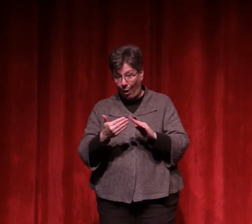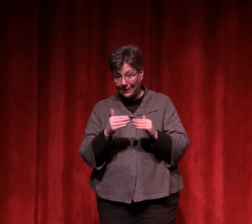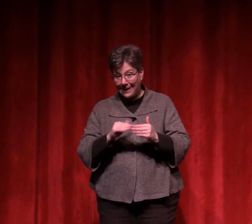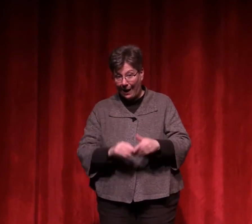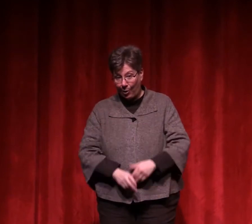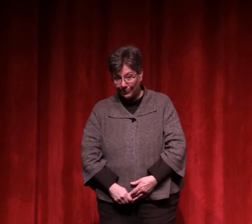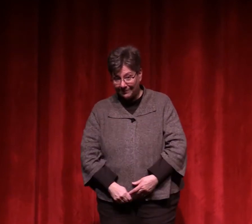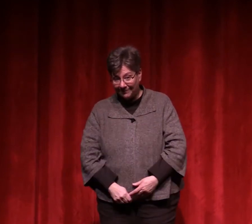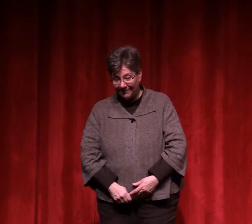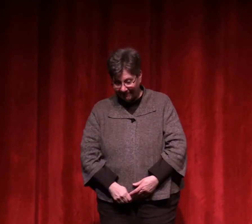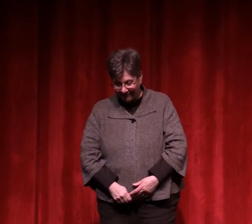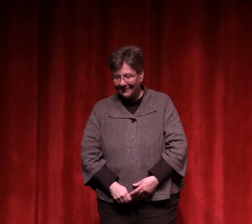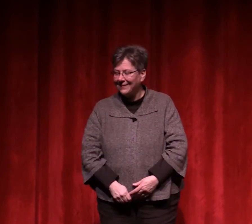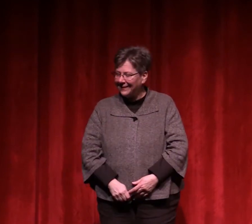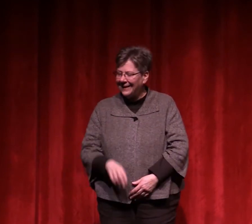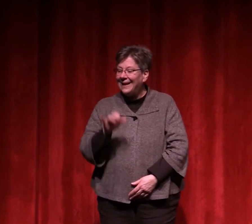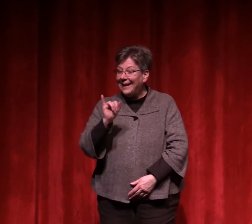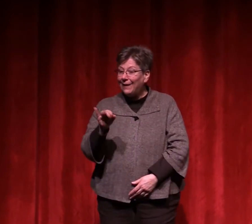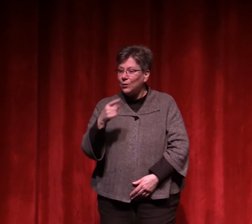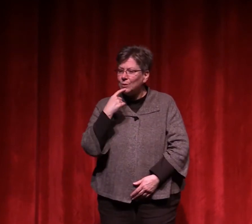to tell people to keep it a secret.